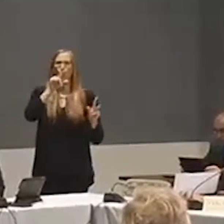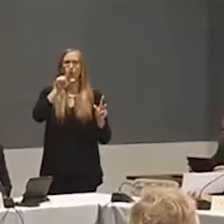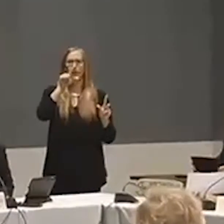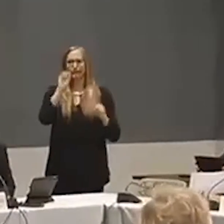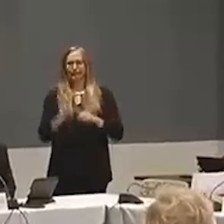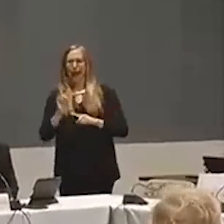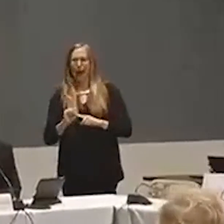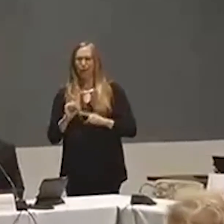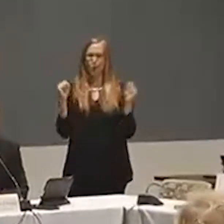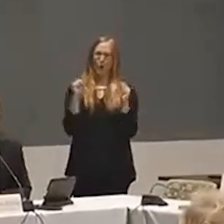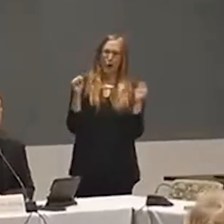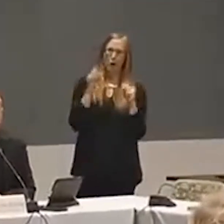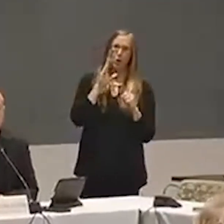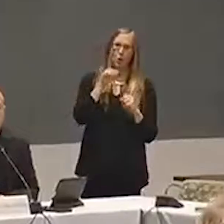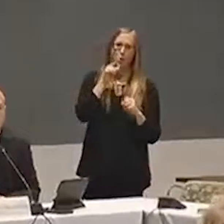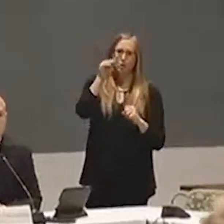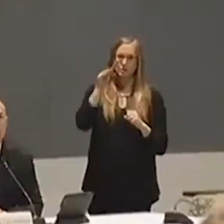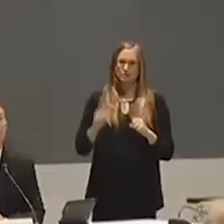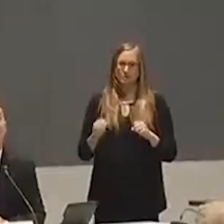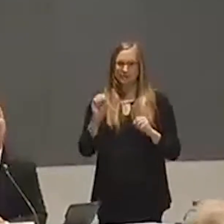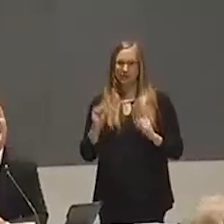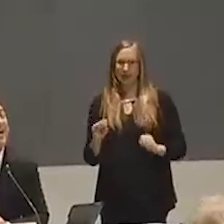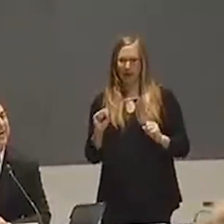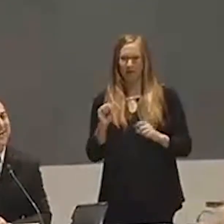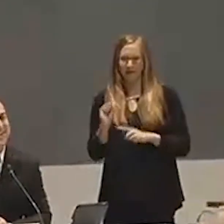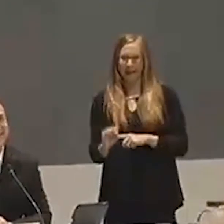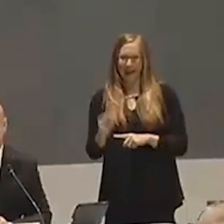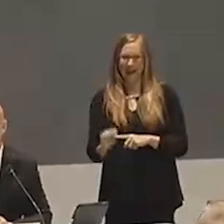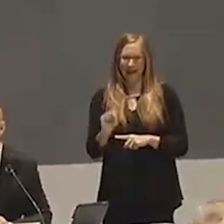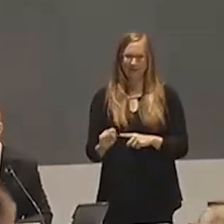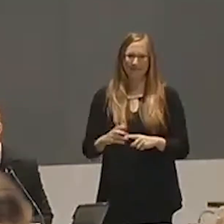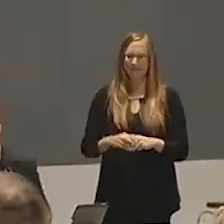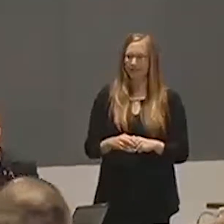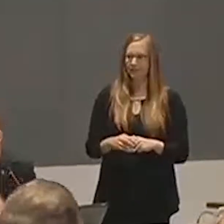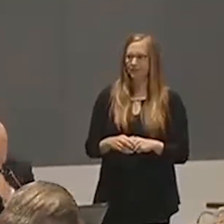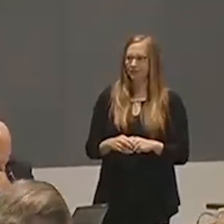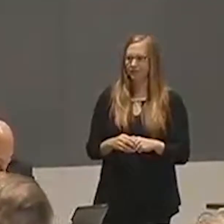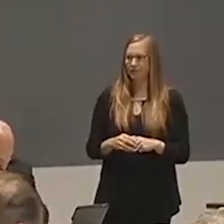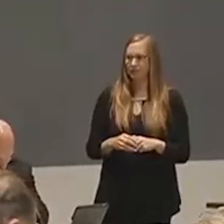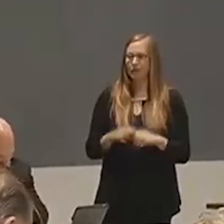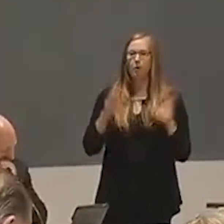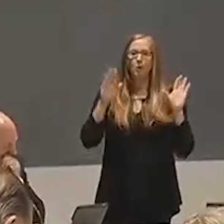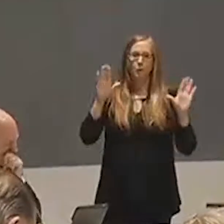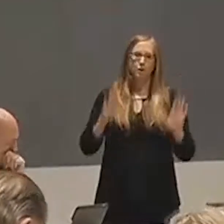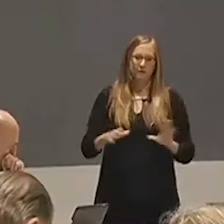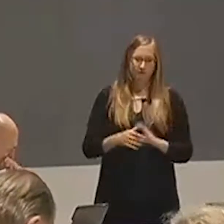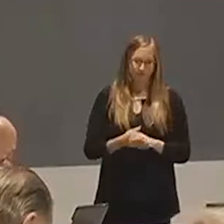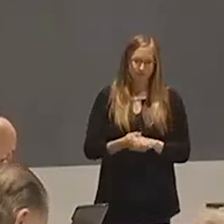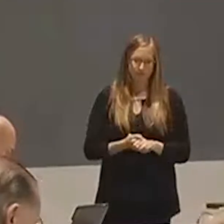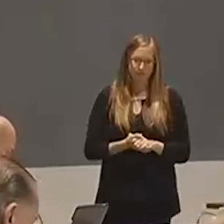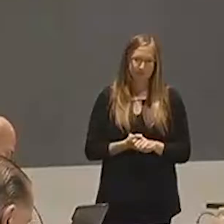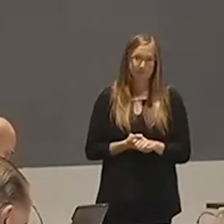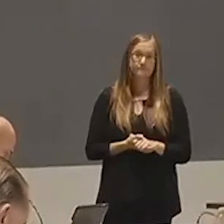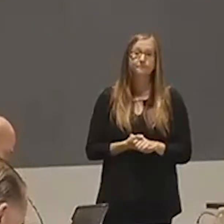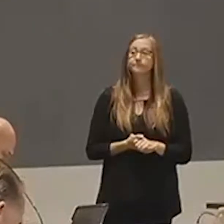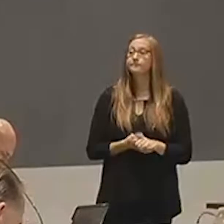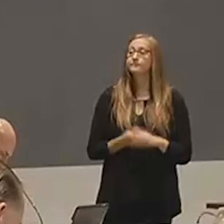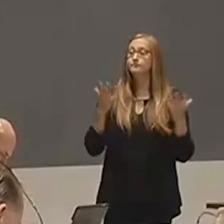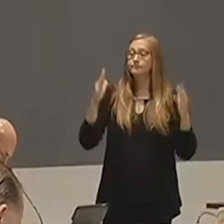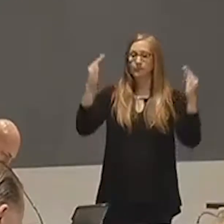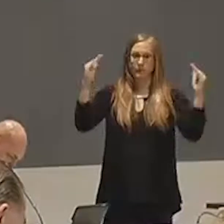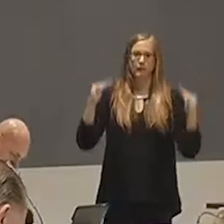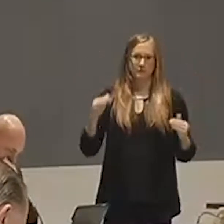places in their pipes. So that's y'all. Okay. All right. Well, wonderful. Well, seeing that there are no other questions, we're going to move to the